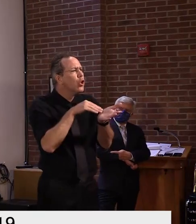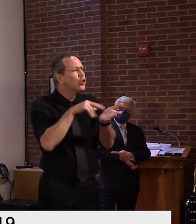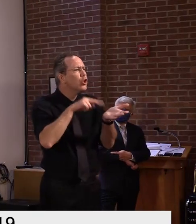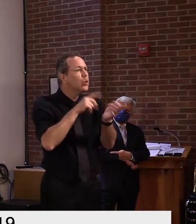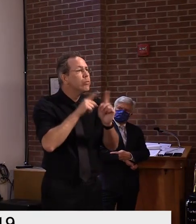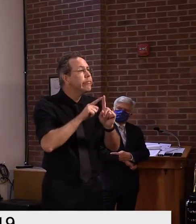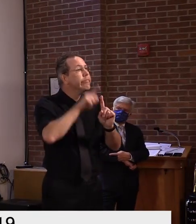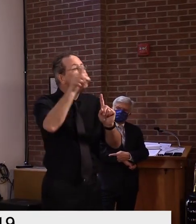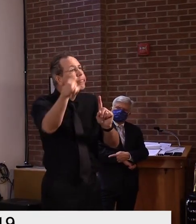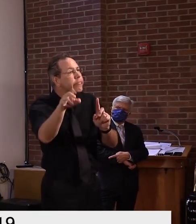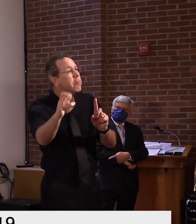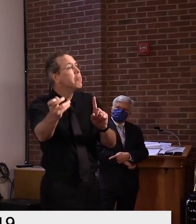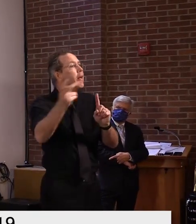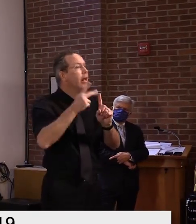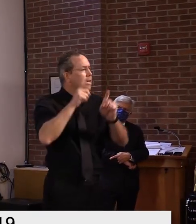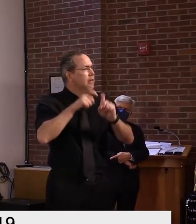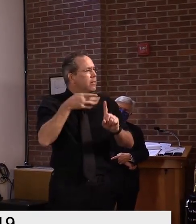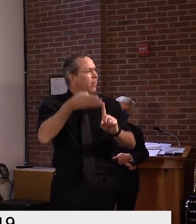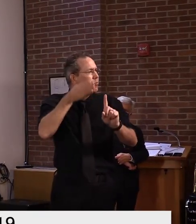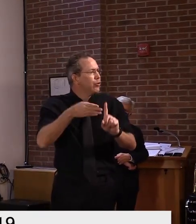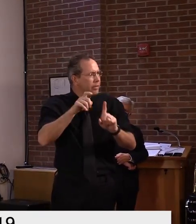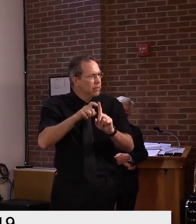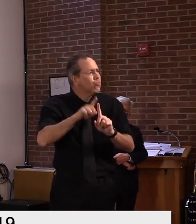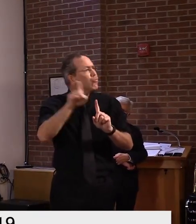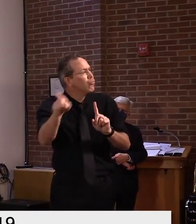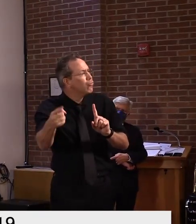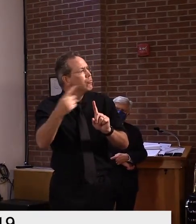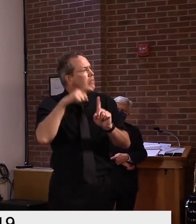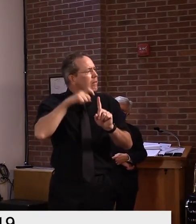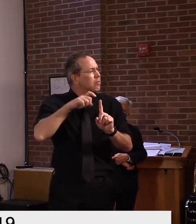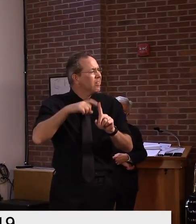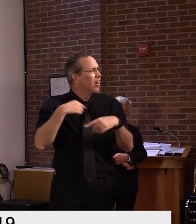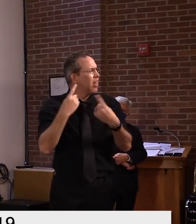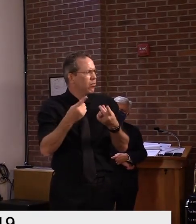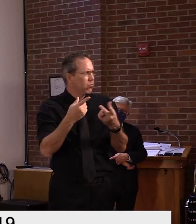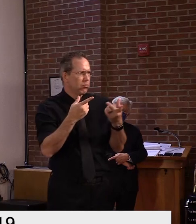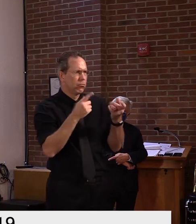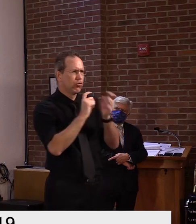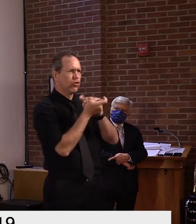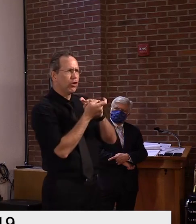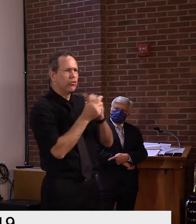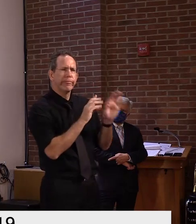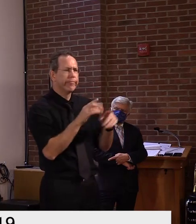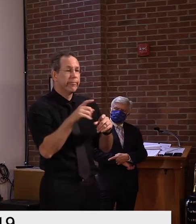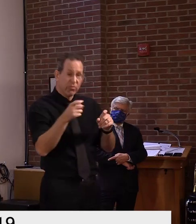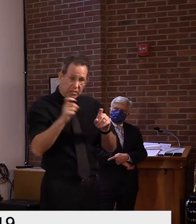I don't really want to be in the position of speaking for our healthcare system as a